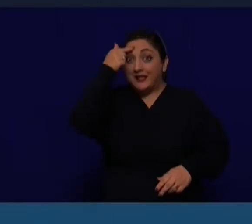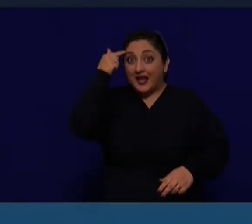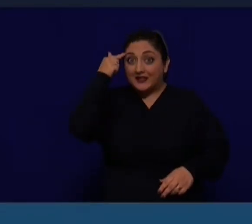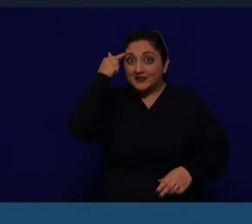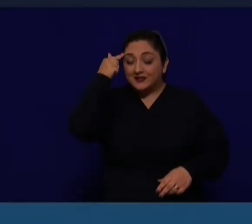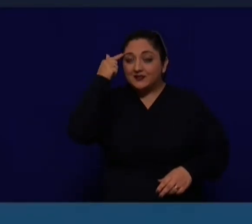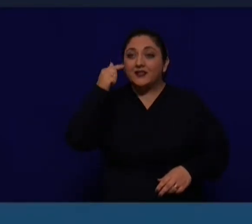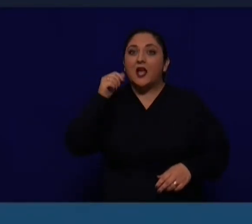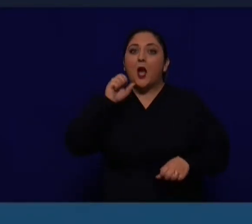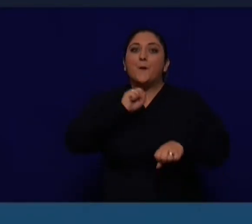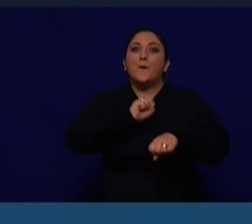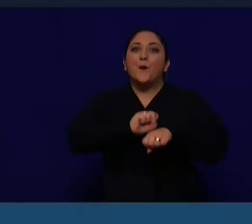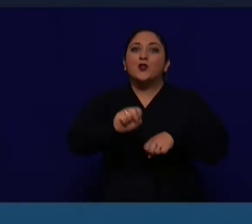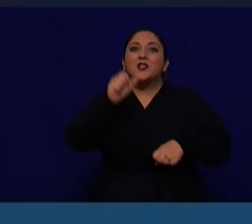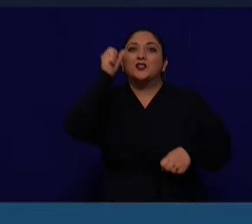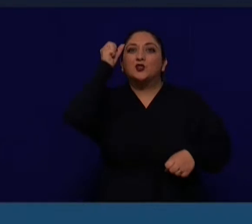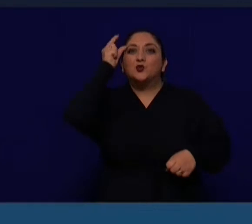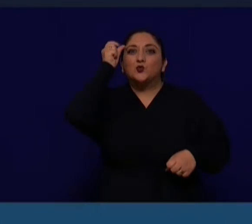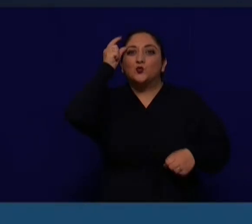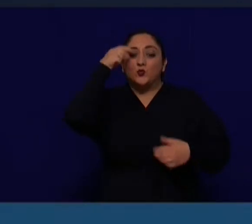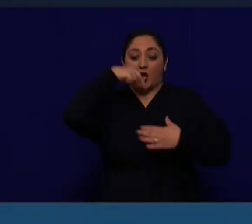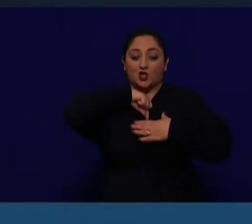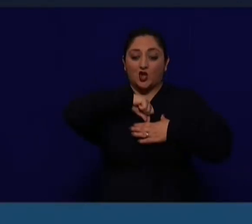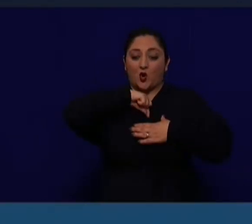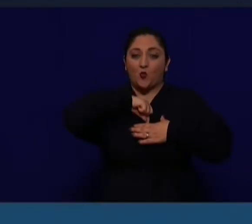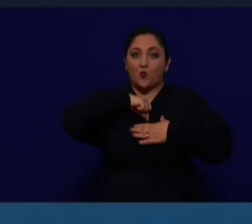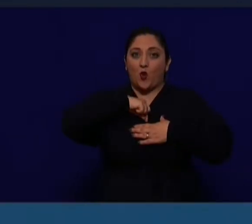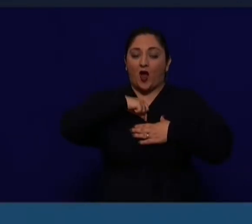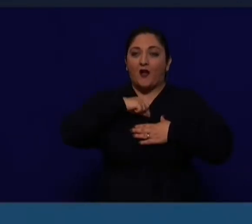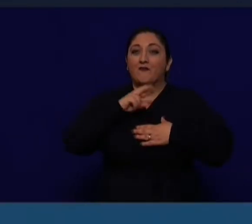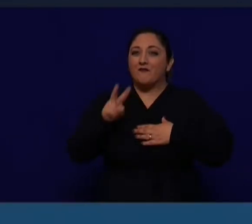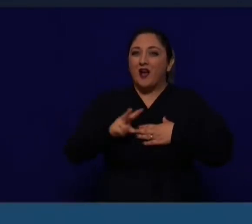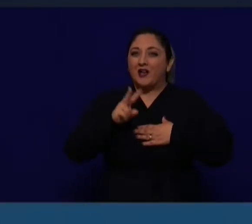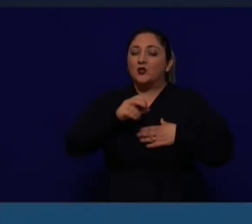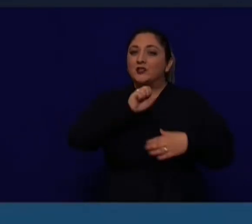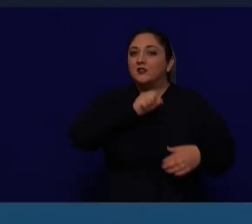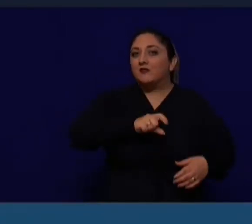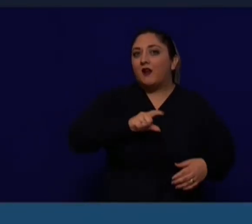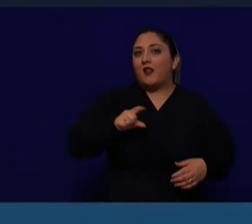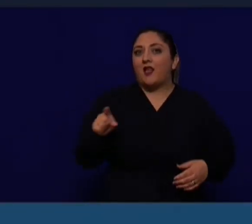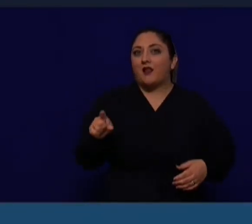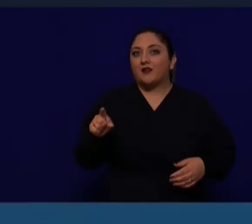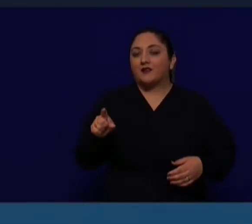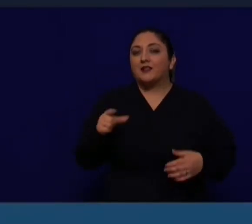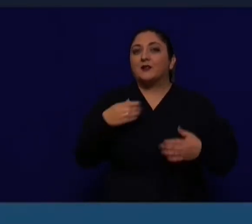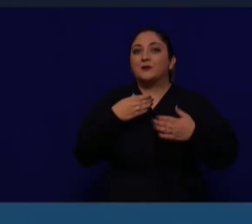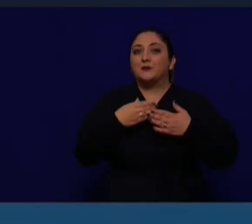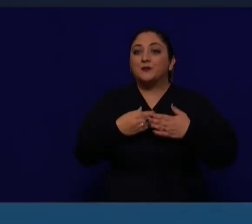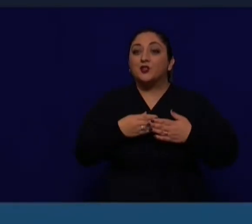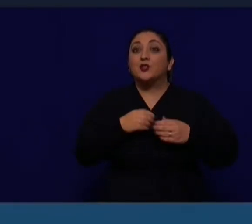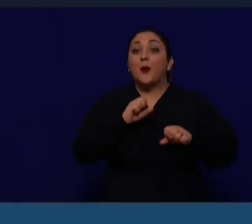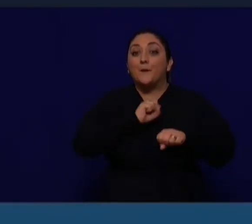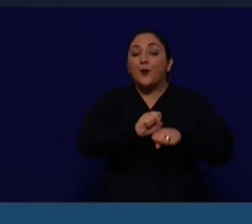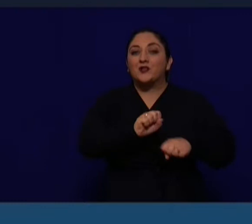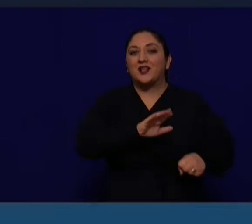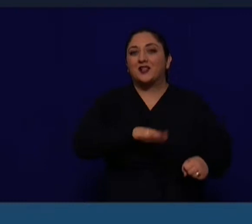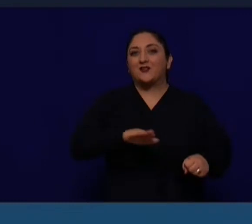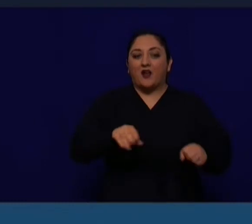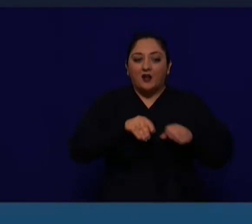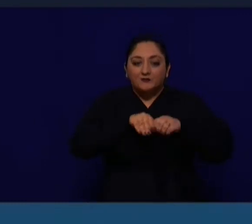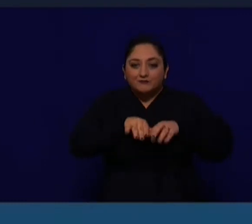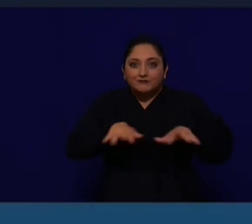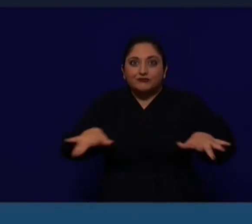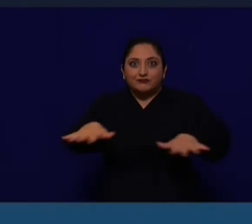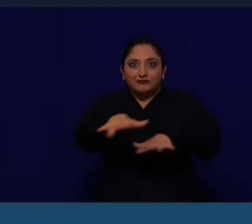Can you give us more information on these kits and when will they start being used? Lastly, are the new PCR kits going to replace the kits that are currently in